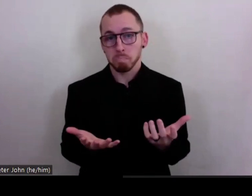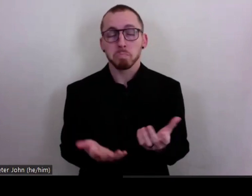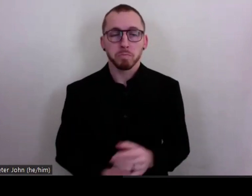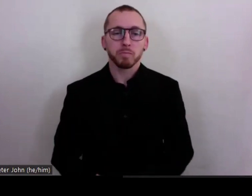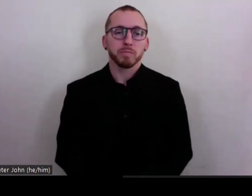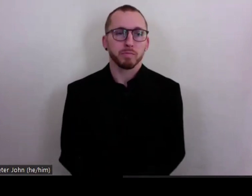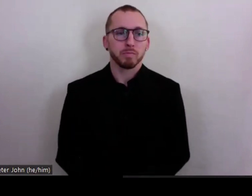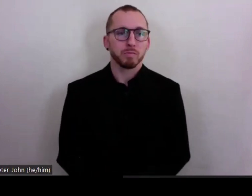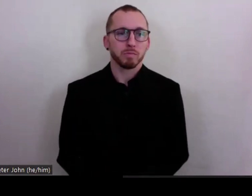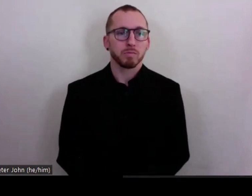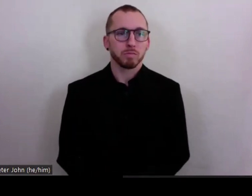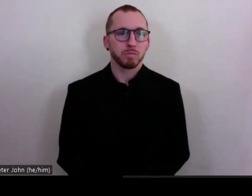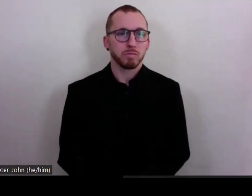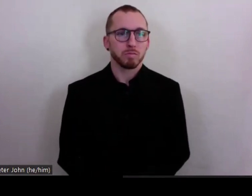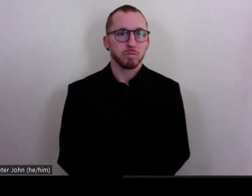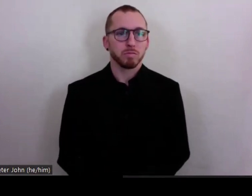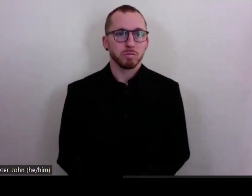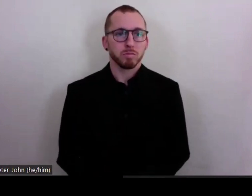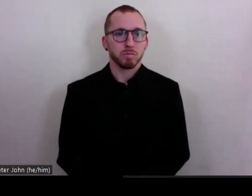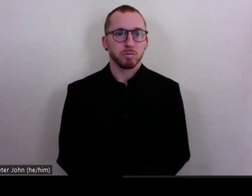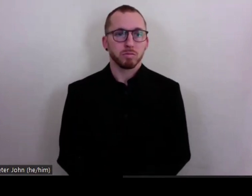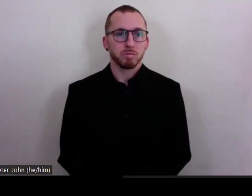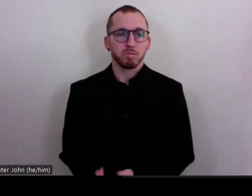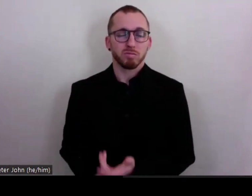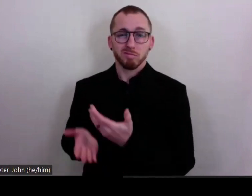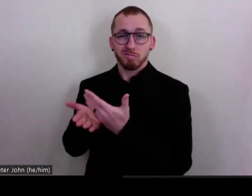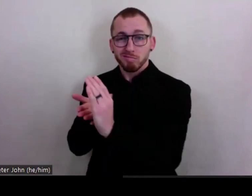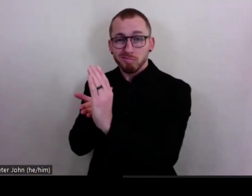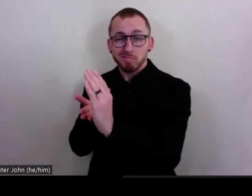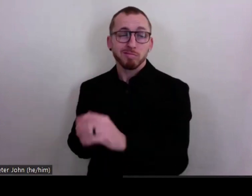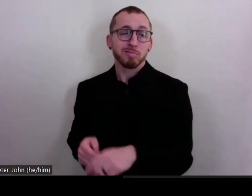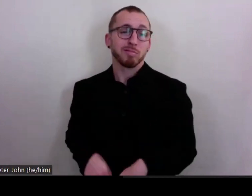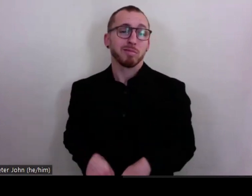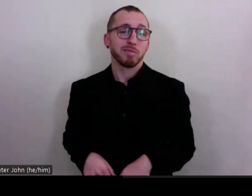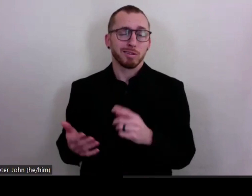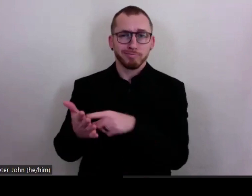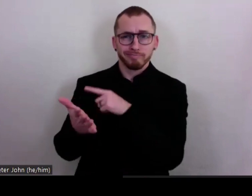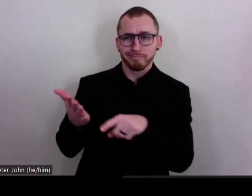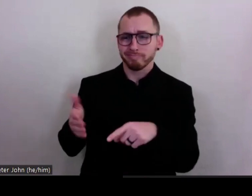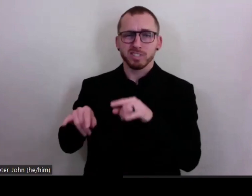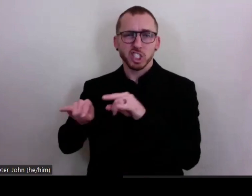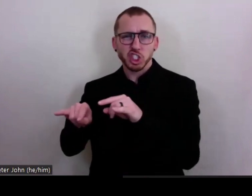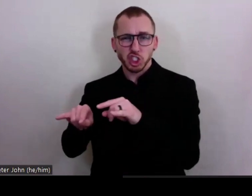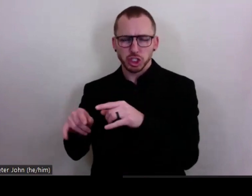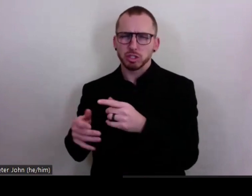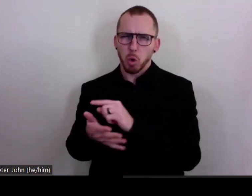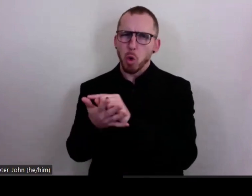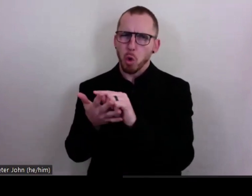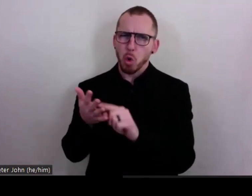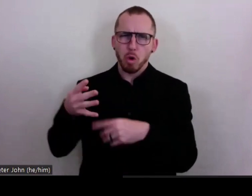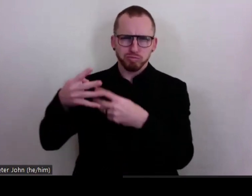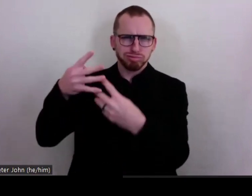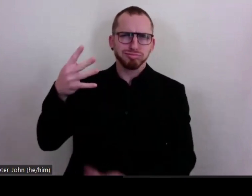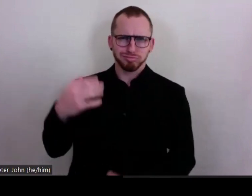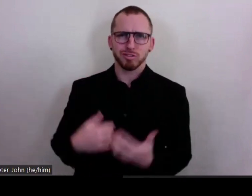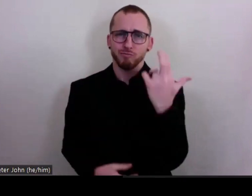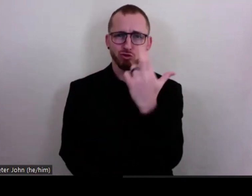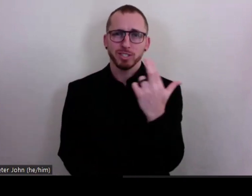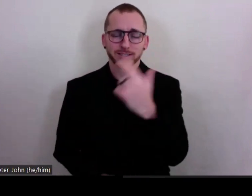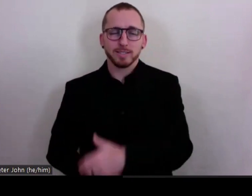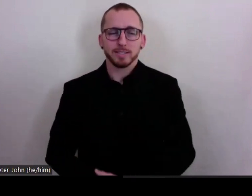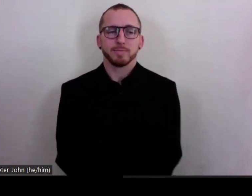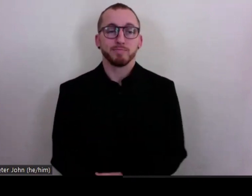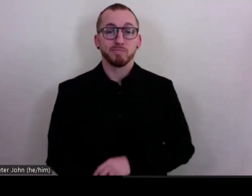be quickly separated, be chastised. I could go on and on, okay? I will also add that when we think about,